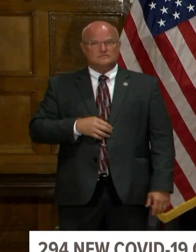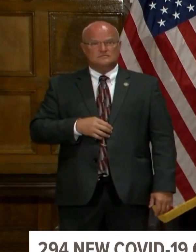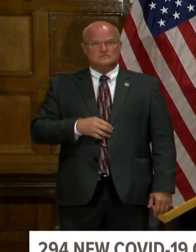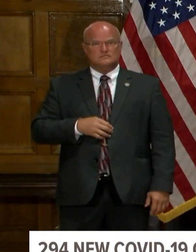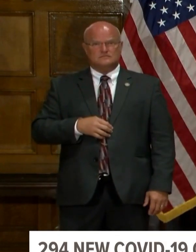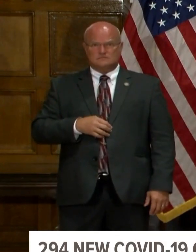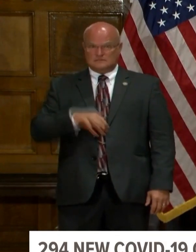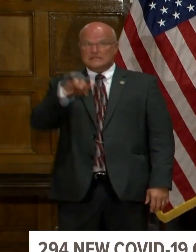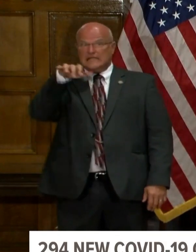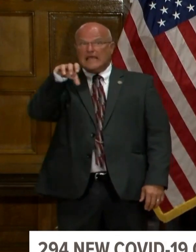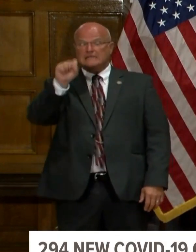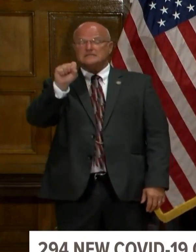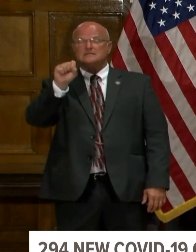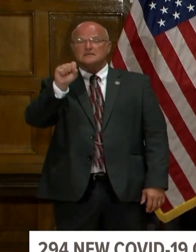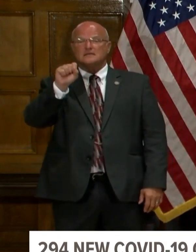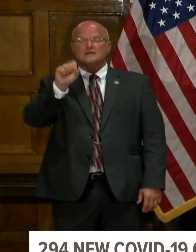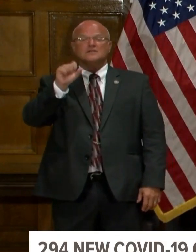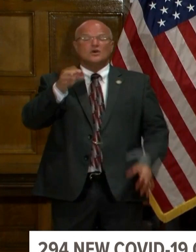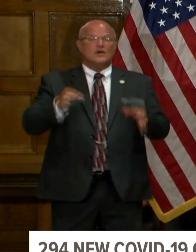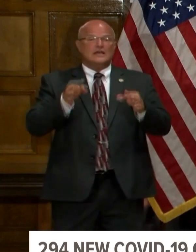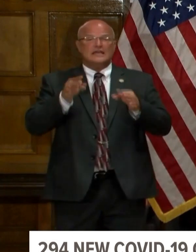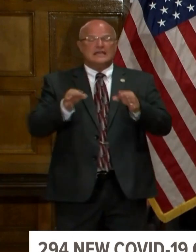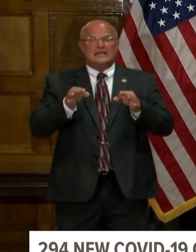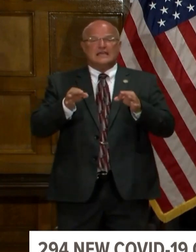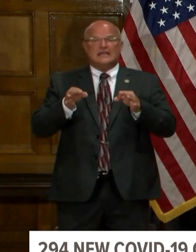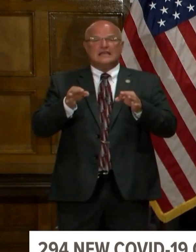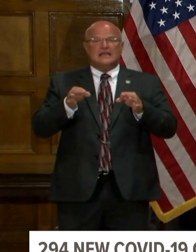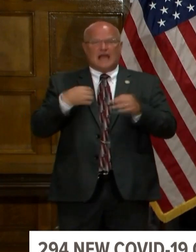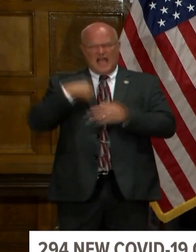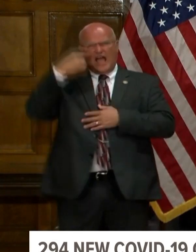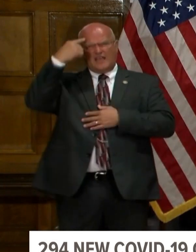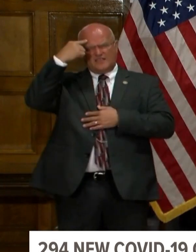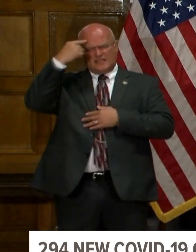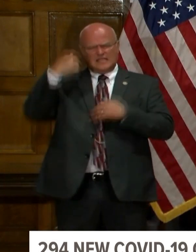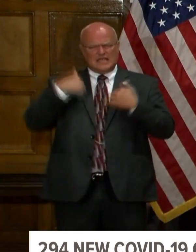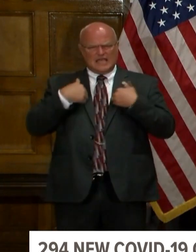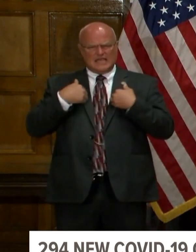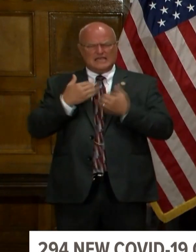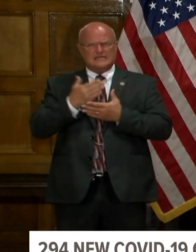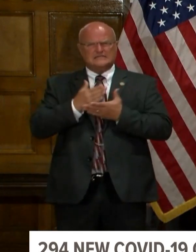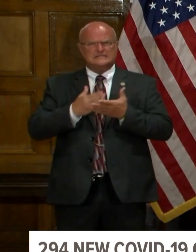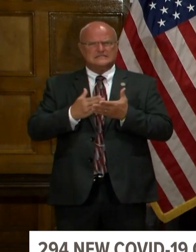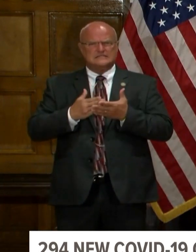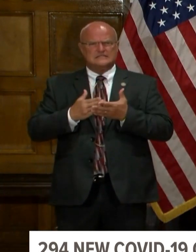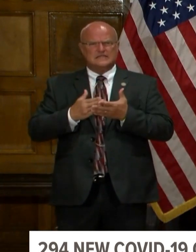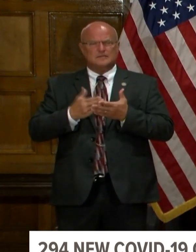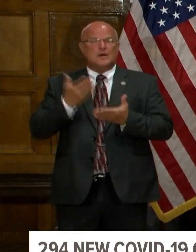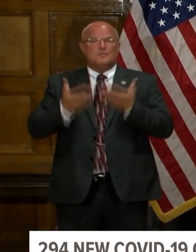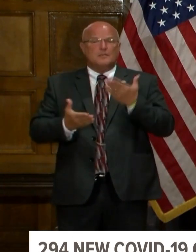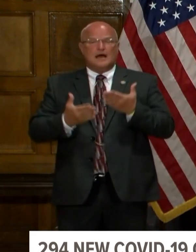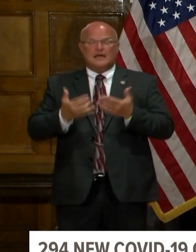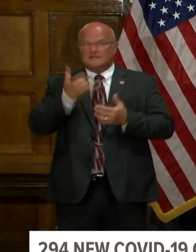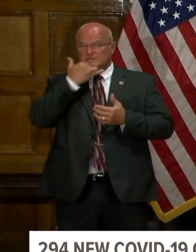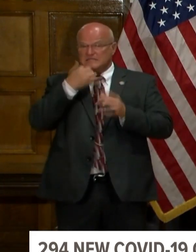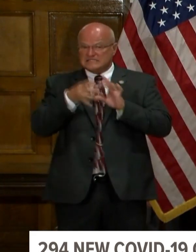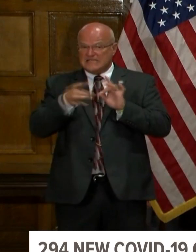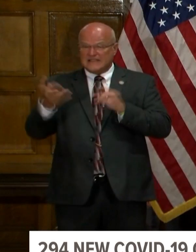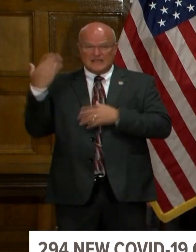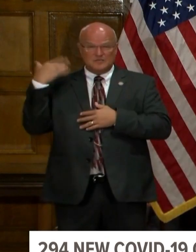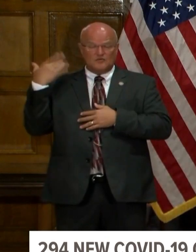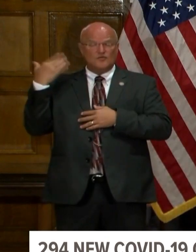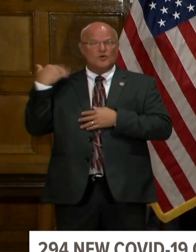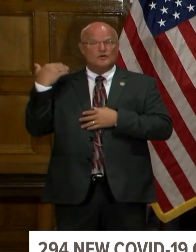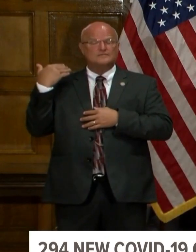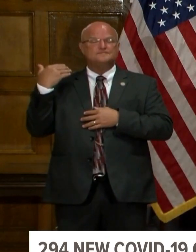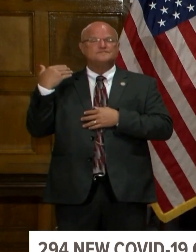The answer is yes. So if they're, and I think I had some, I might have misstated that early